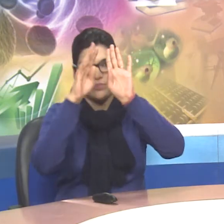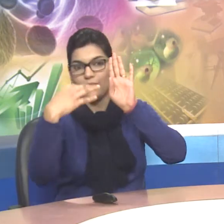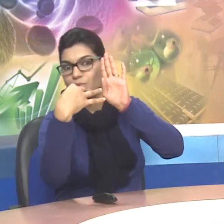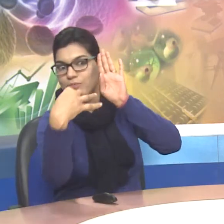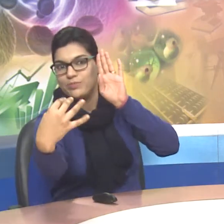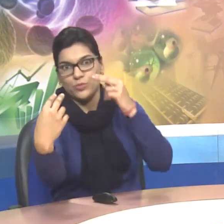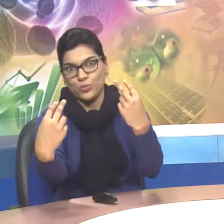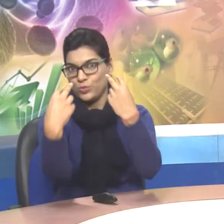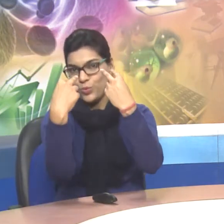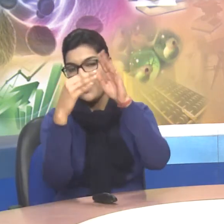the flower